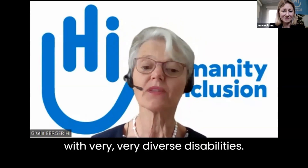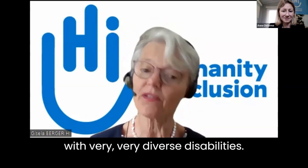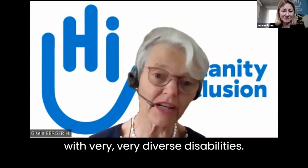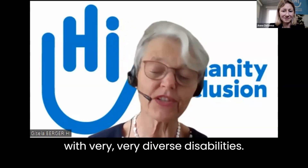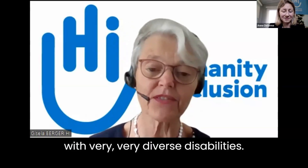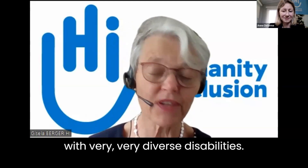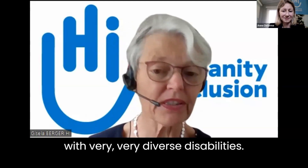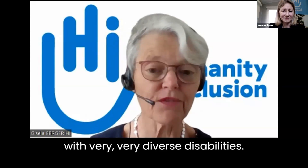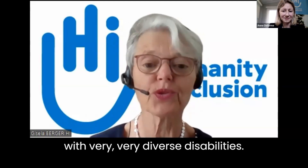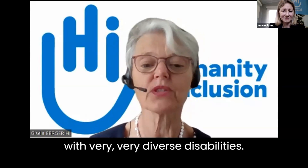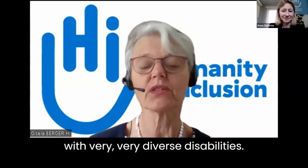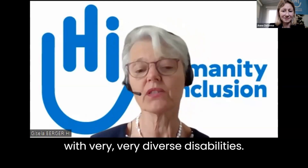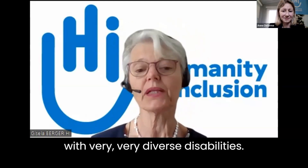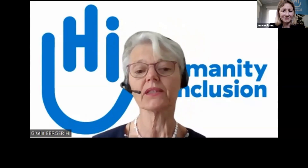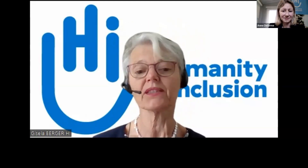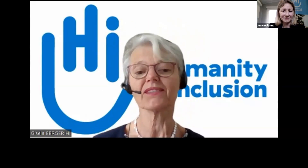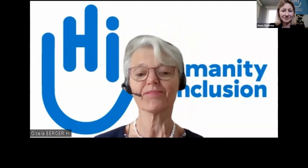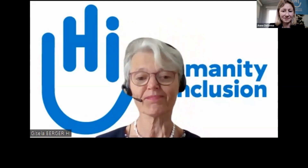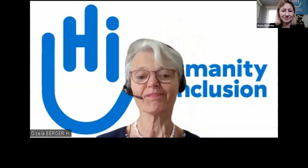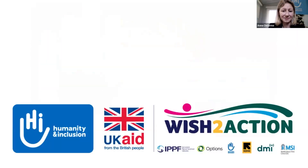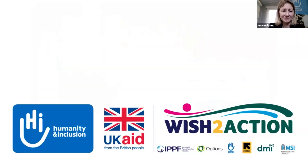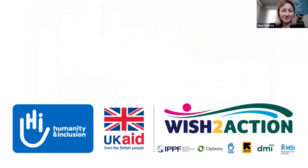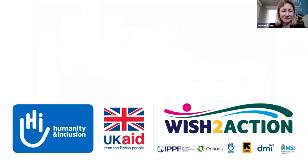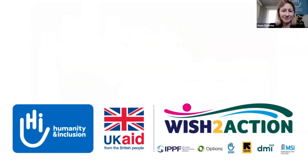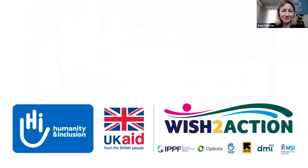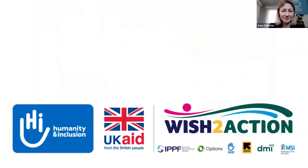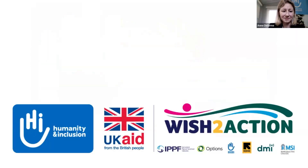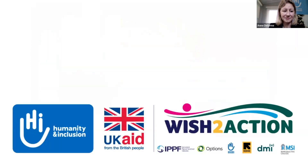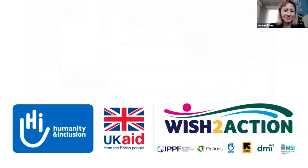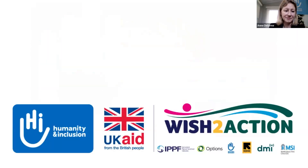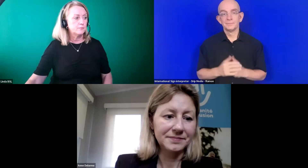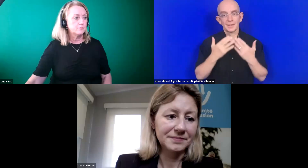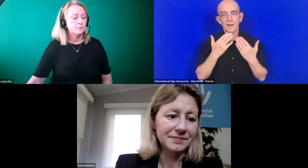people with very, very diverse disabilities.